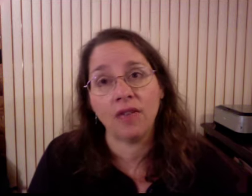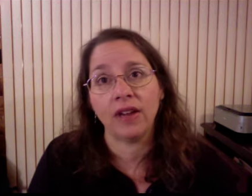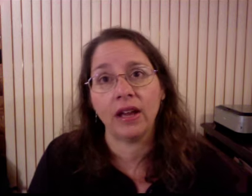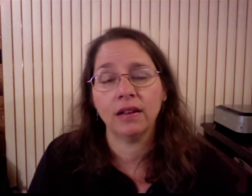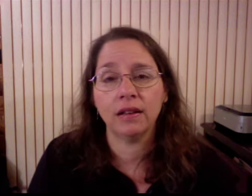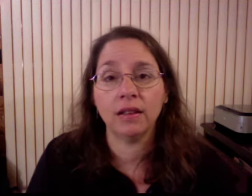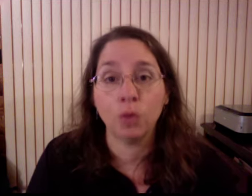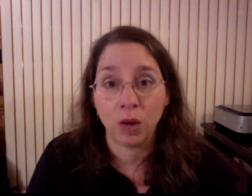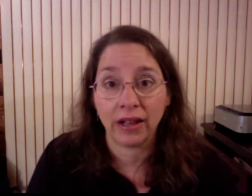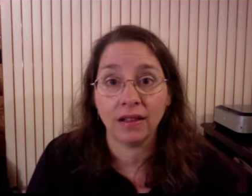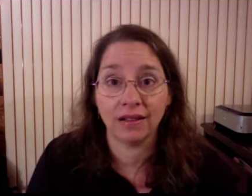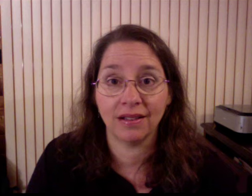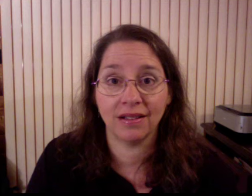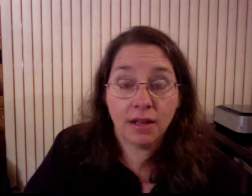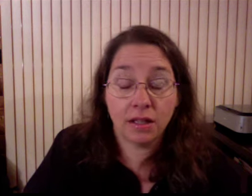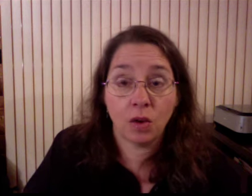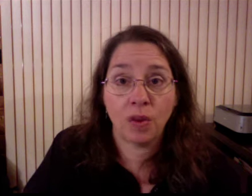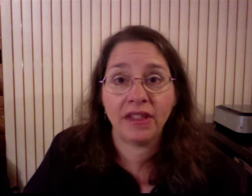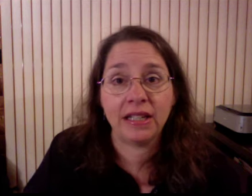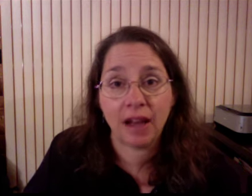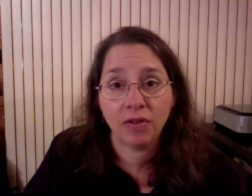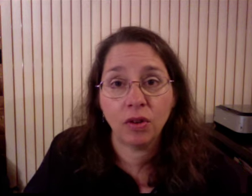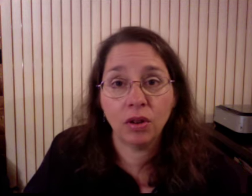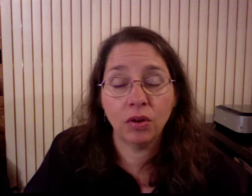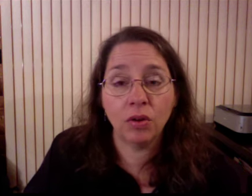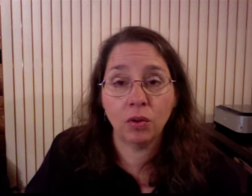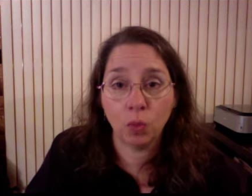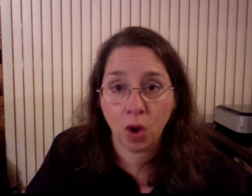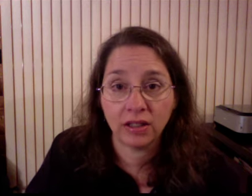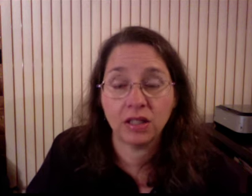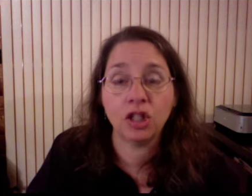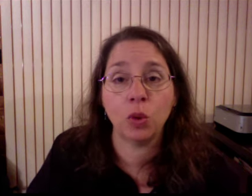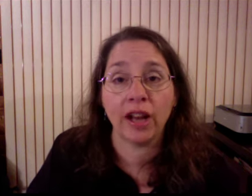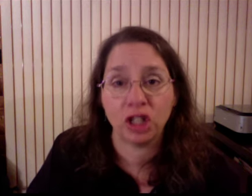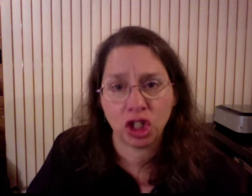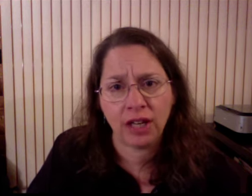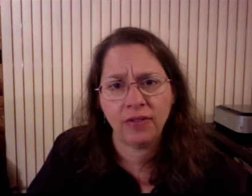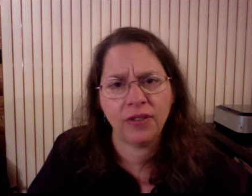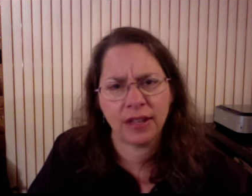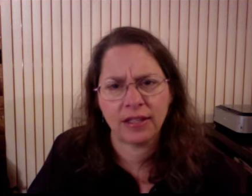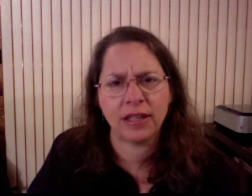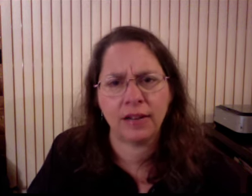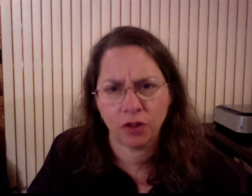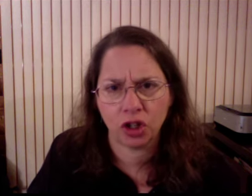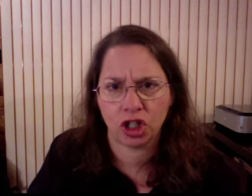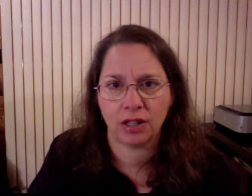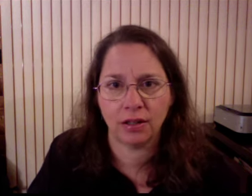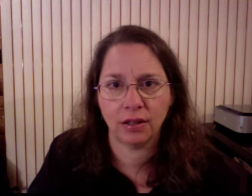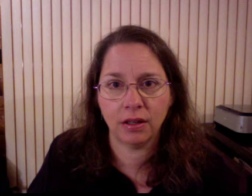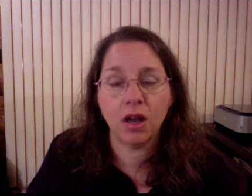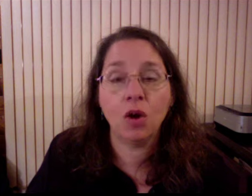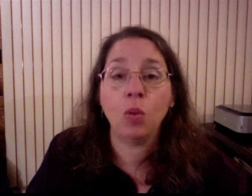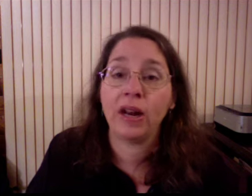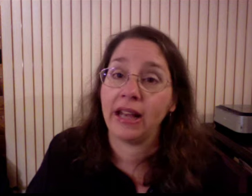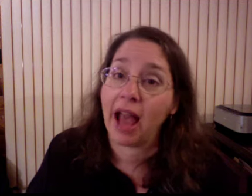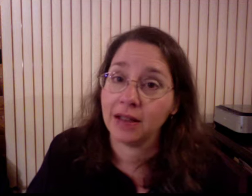starving the will. So when the devil wants to achieve this inversion, what he has to